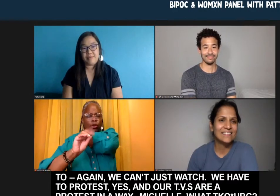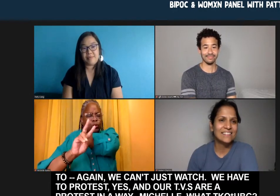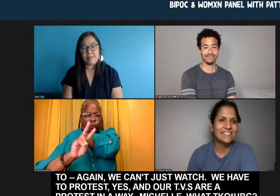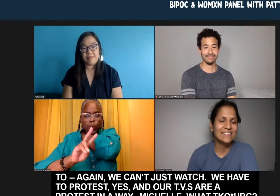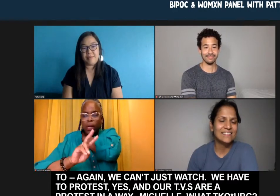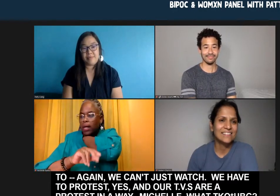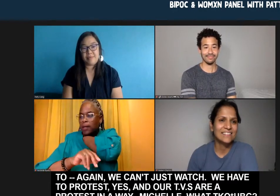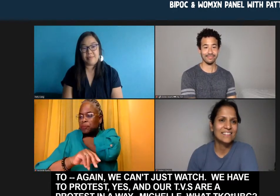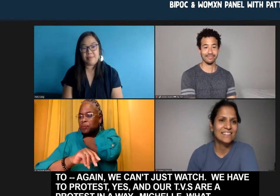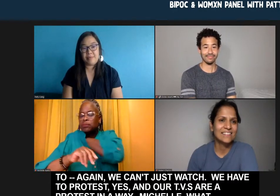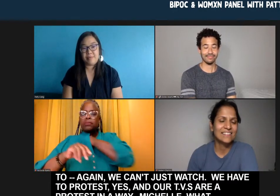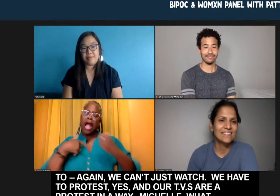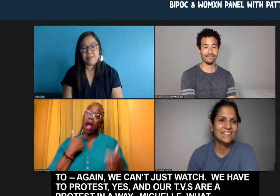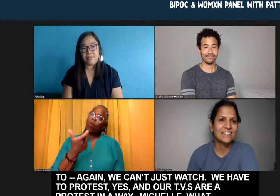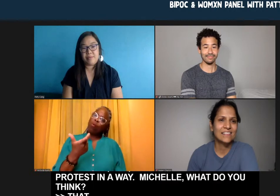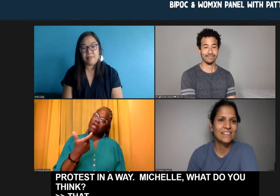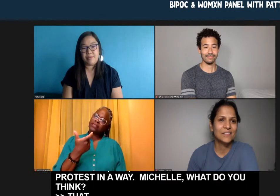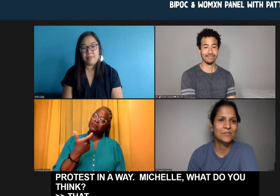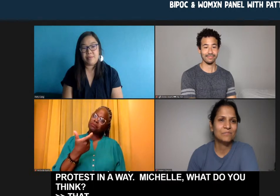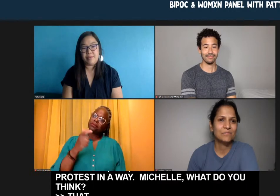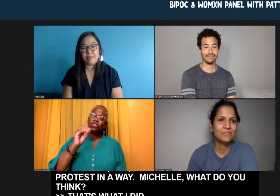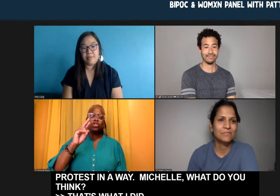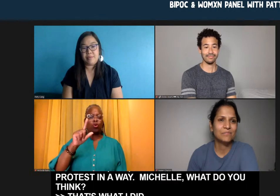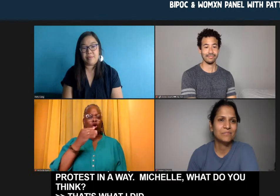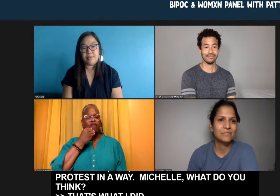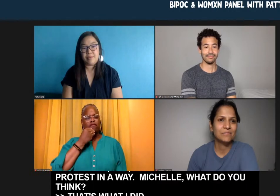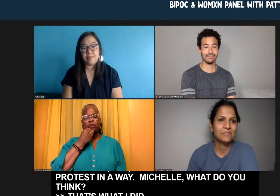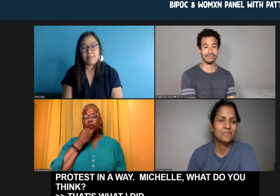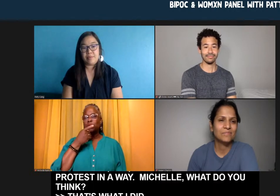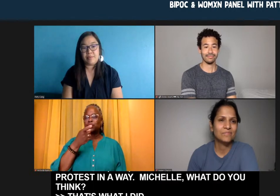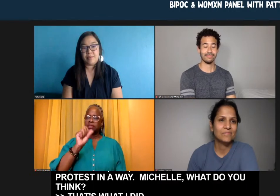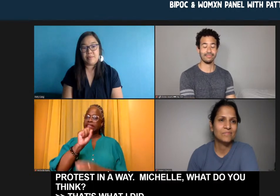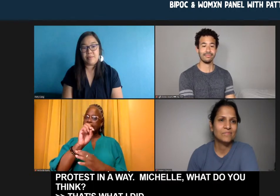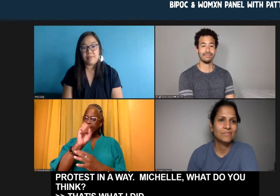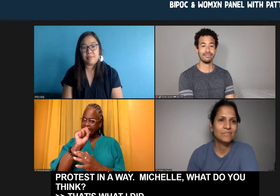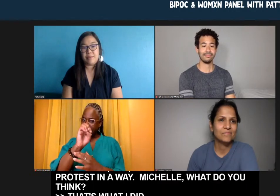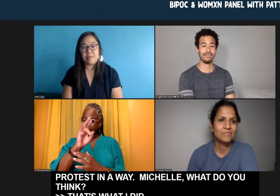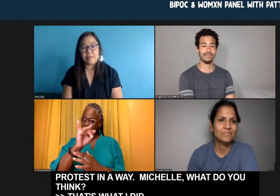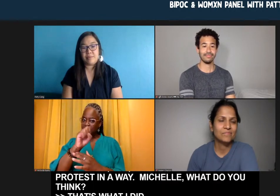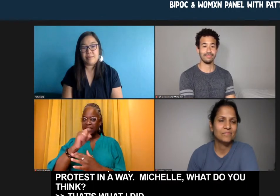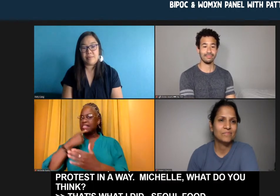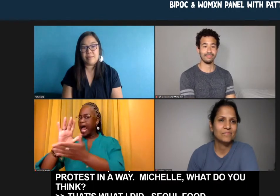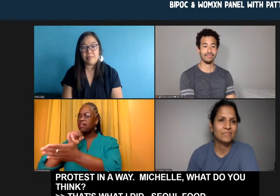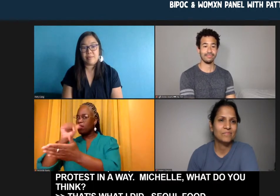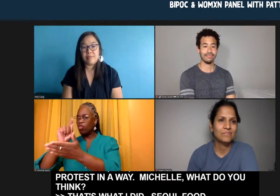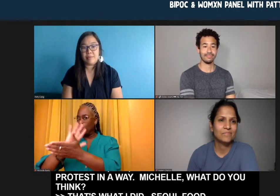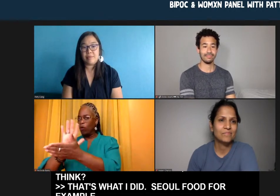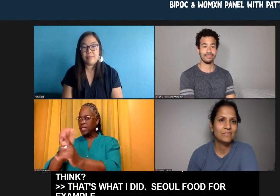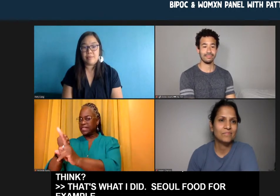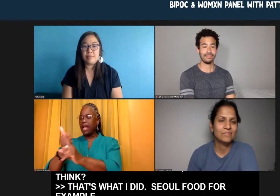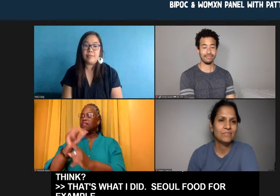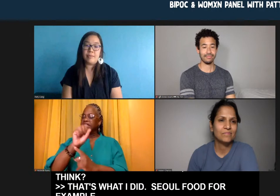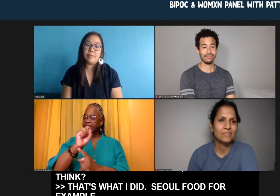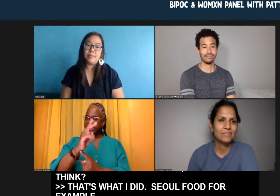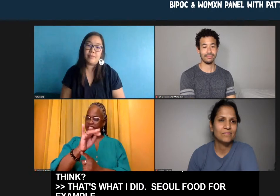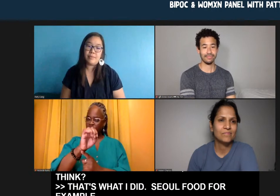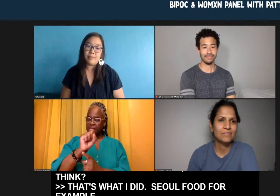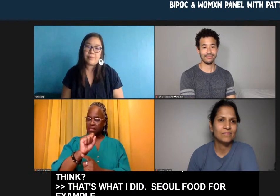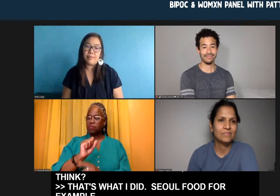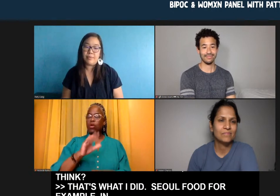in 2001 or 2002, I saw Soul Food, the movie. And it was a series